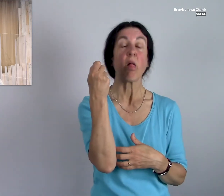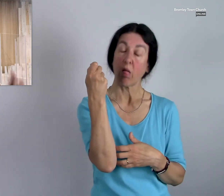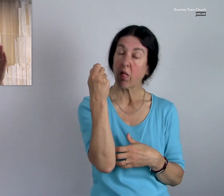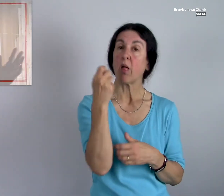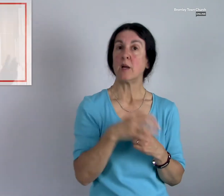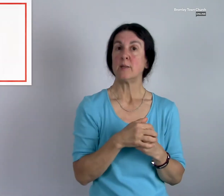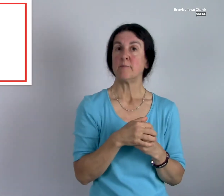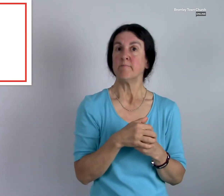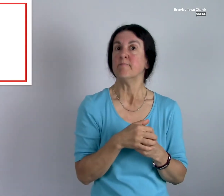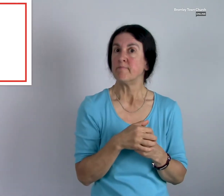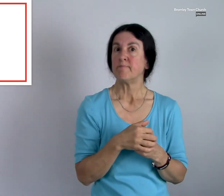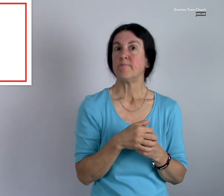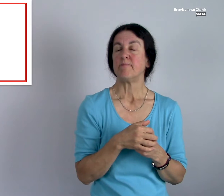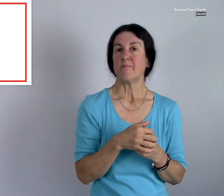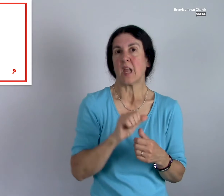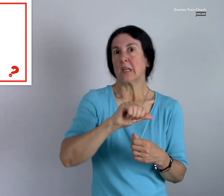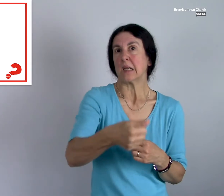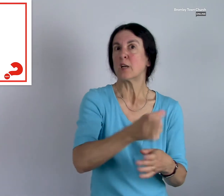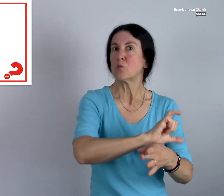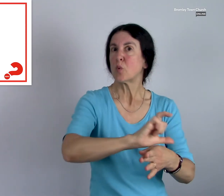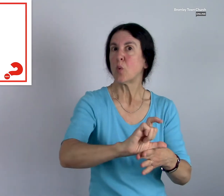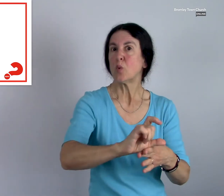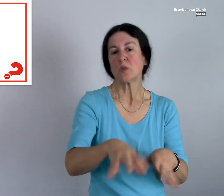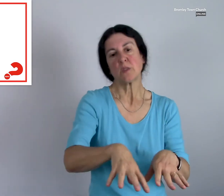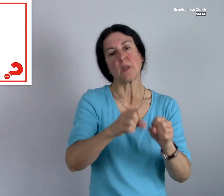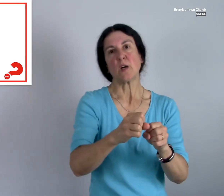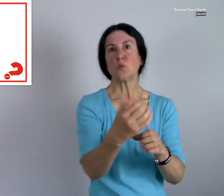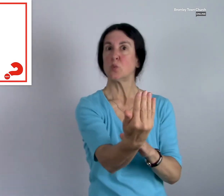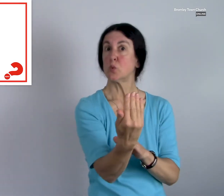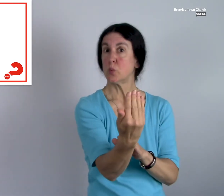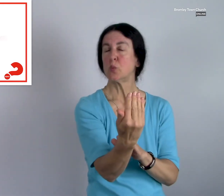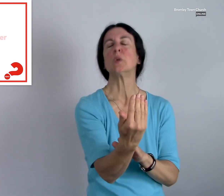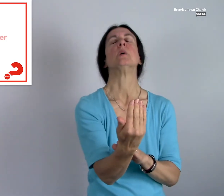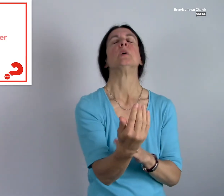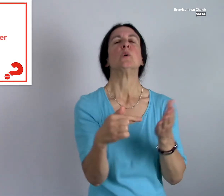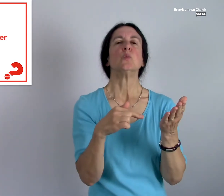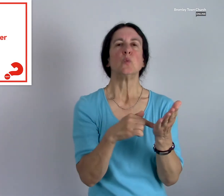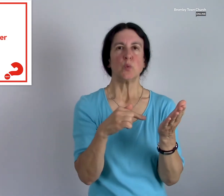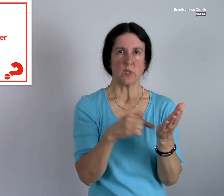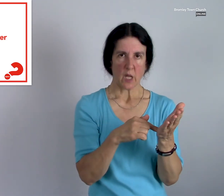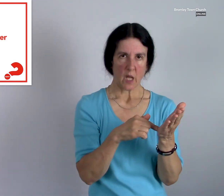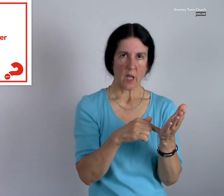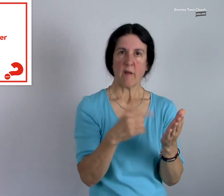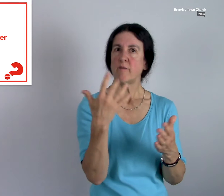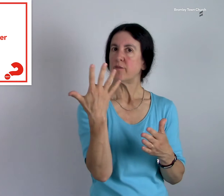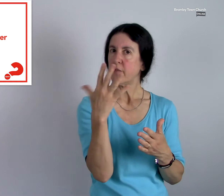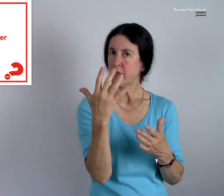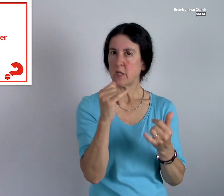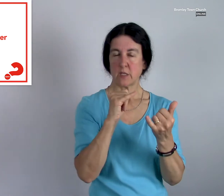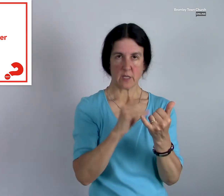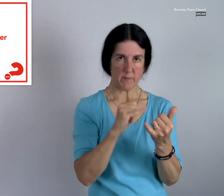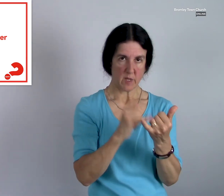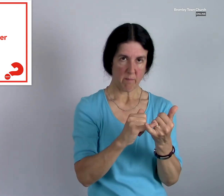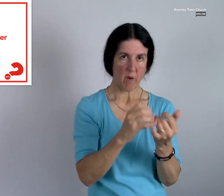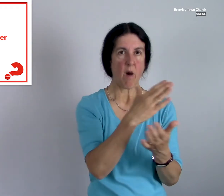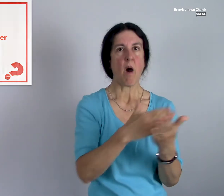And we're about to run our next one, starting on Tuesday the 15th of September at 7:30 on